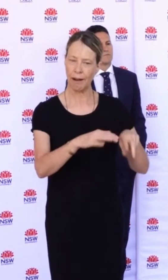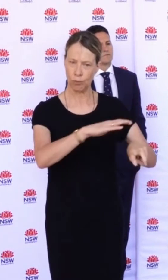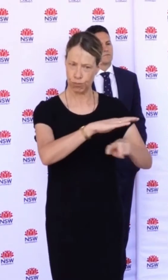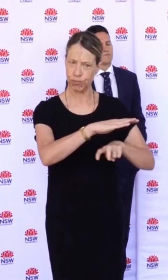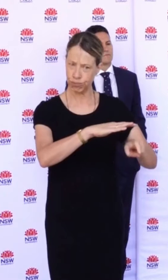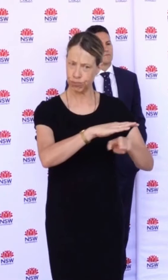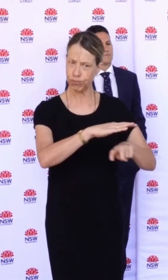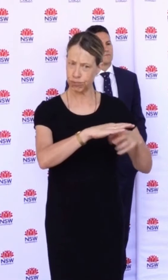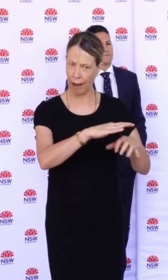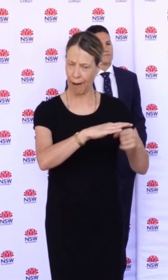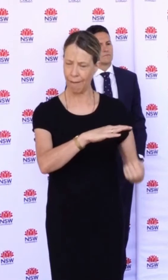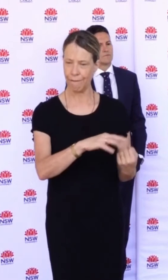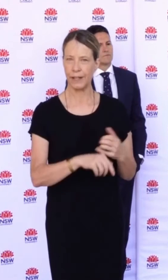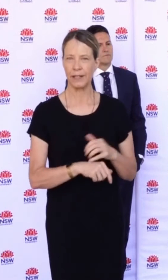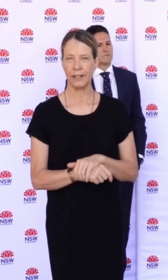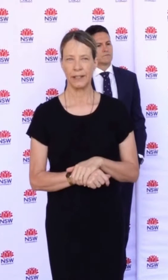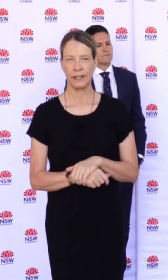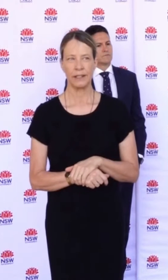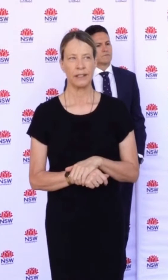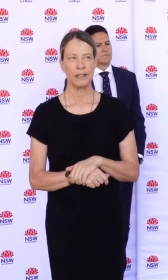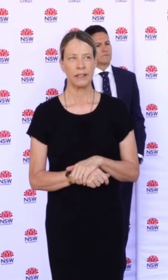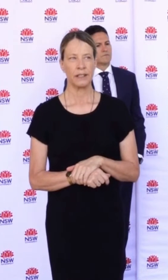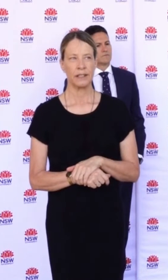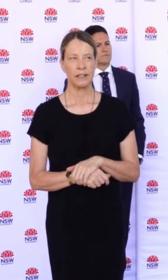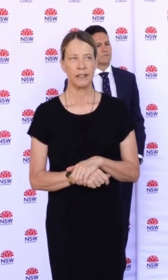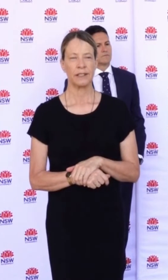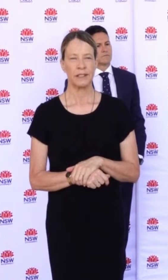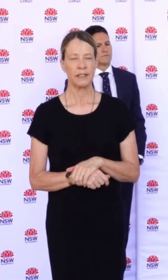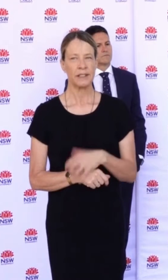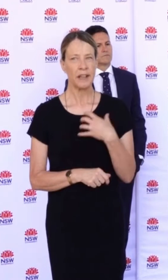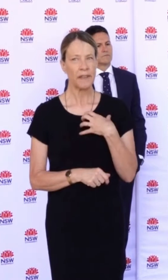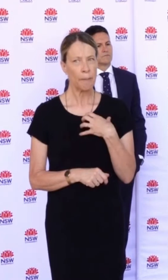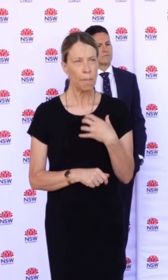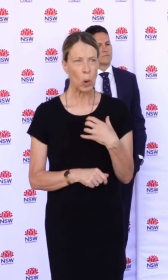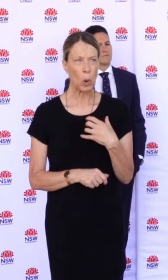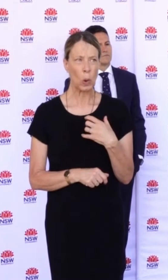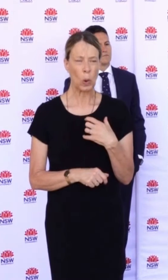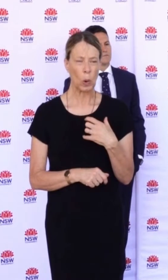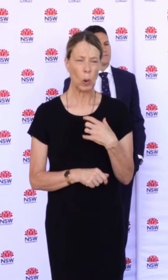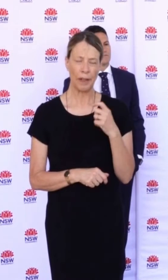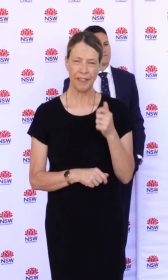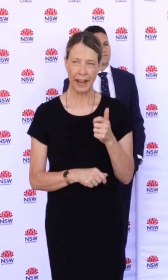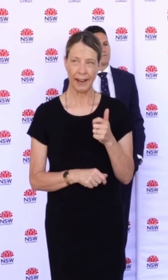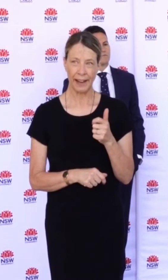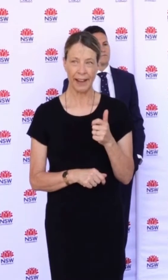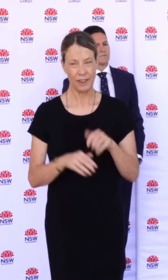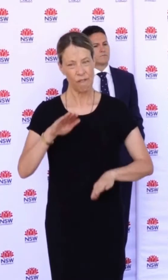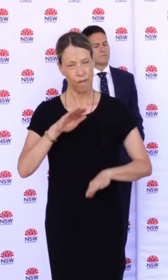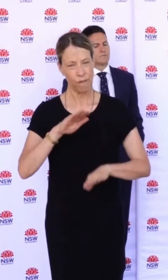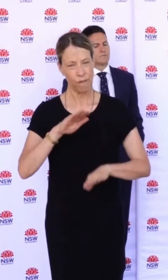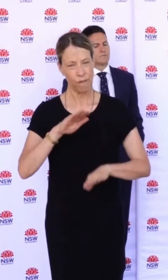than the entire patient load of Royal North Shore Hospital in our special